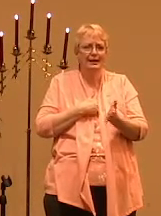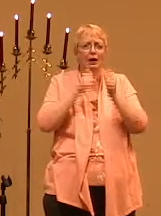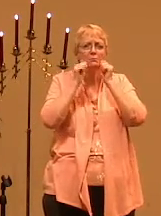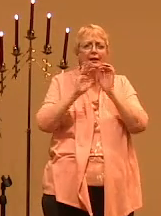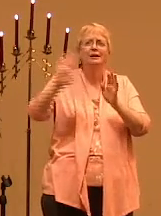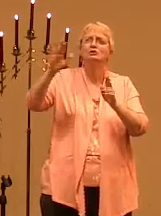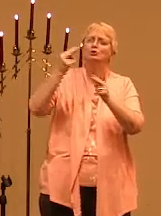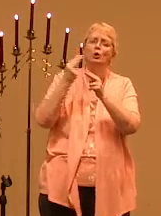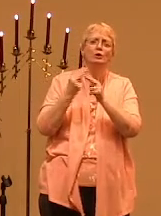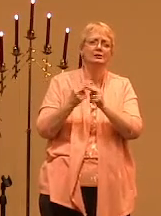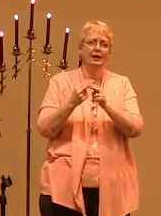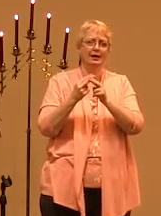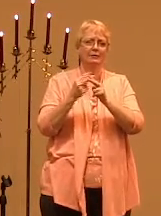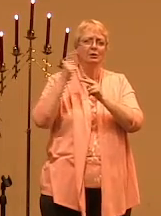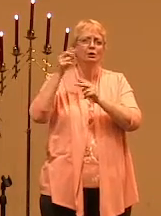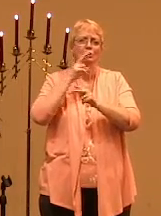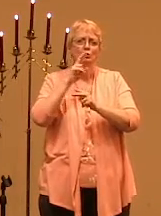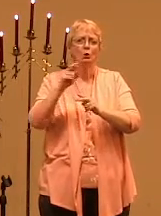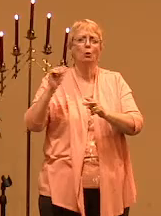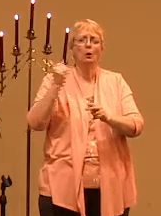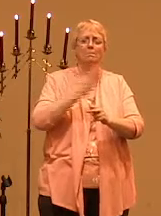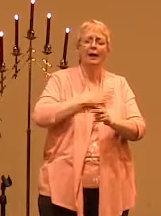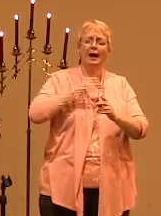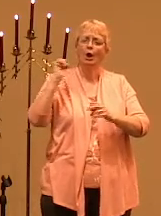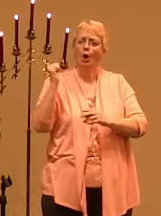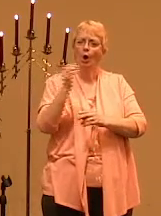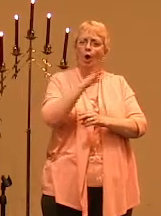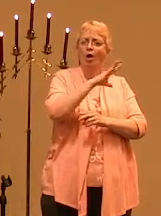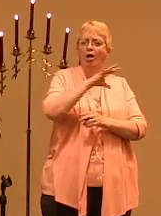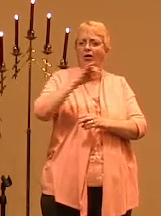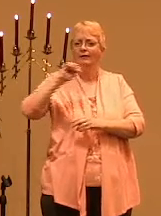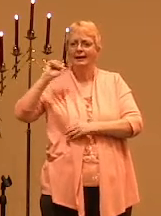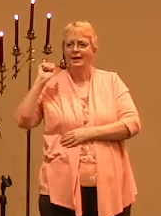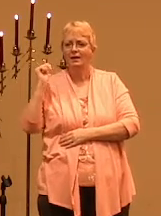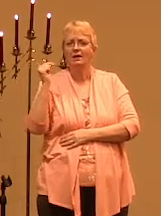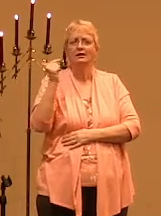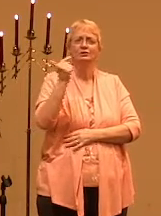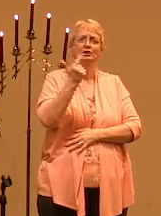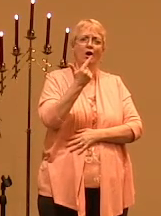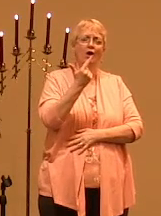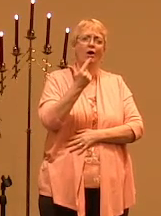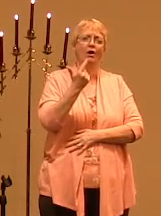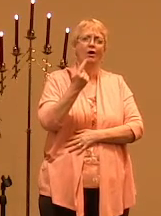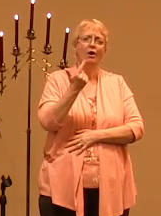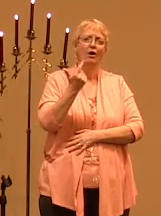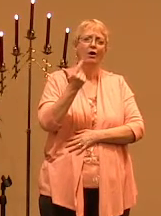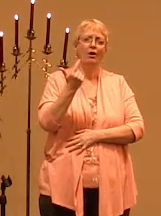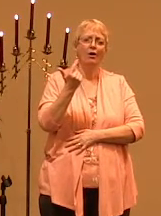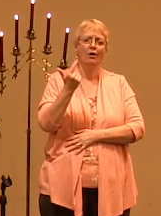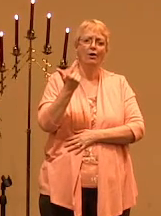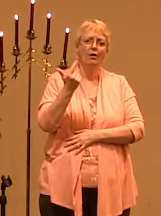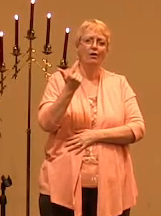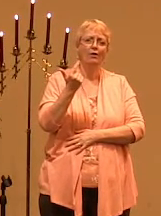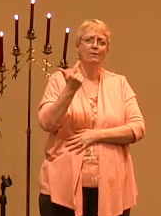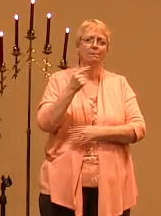Again, I bless your name. You are my all in